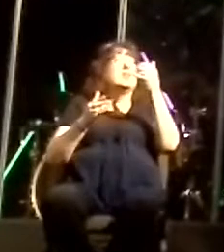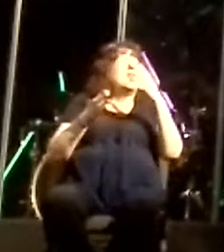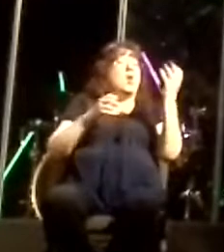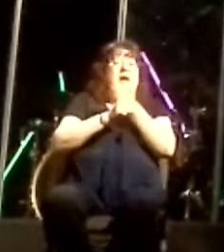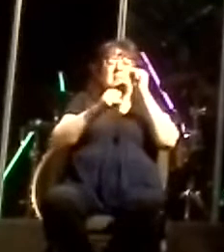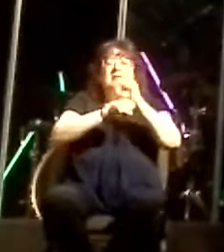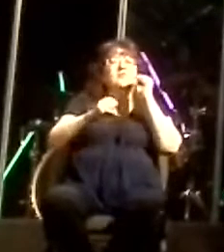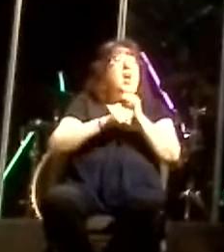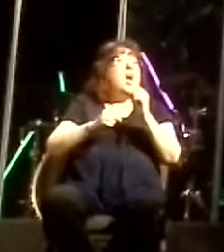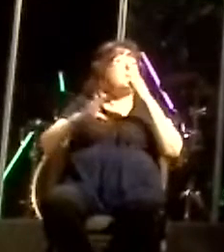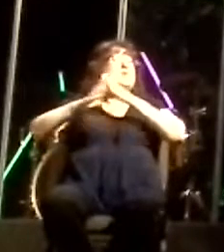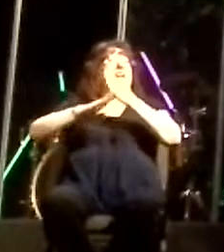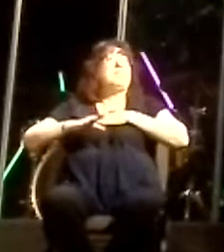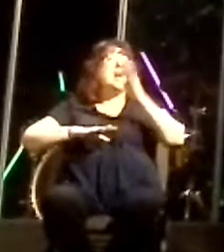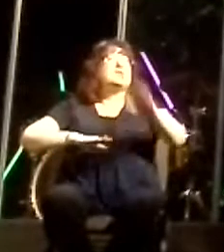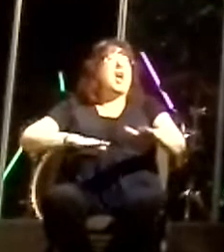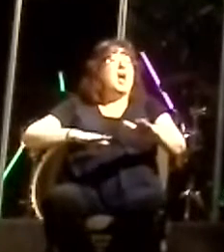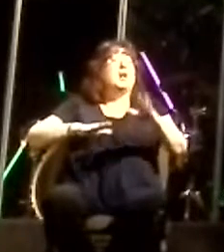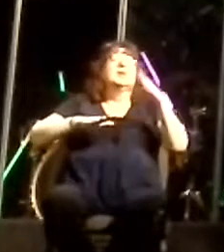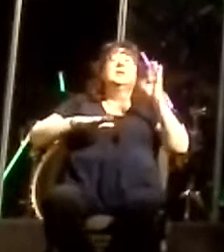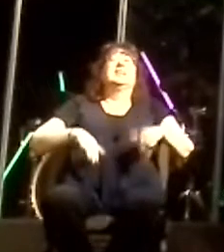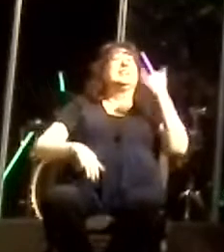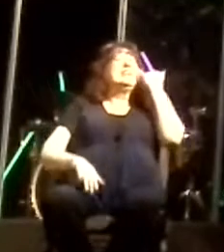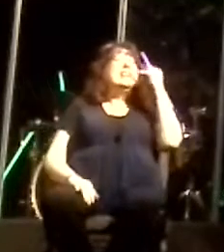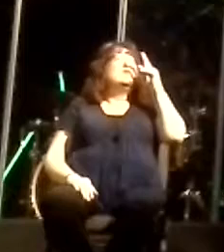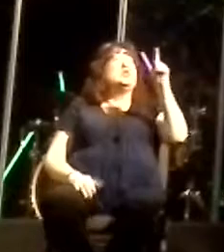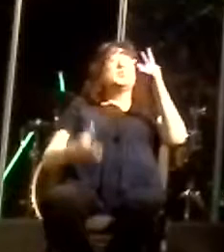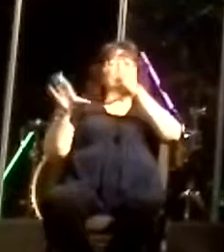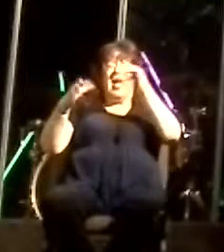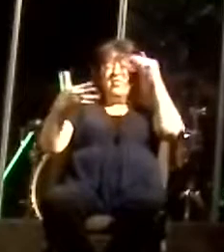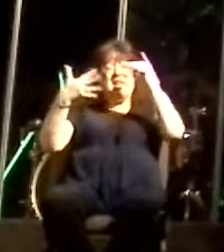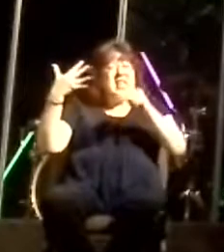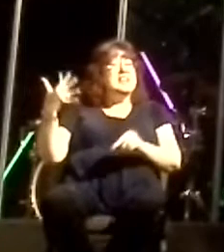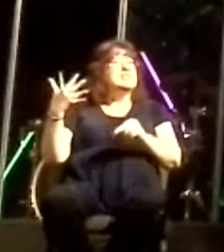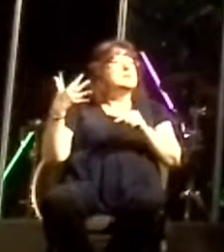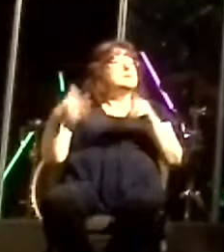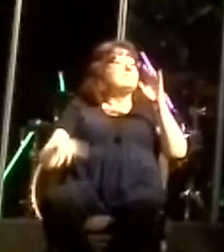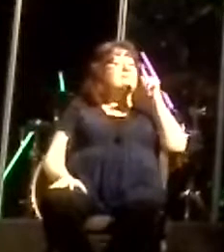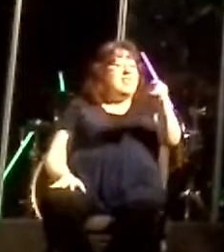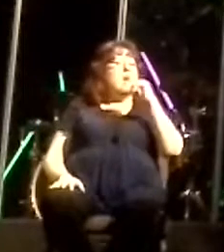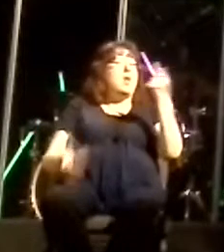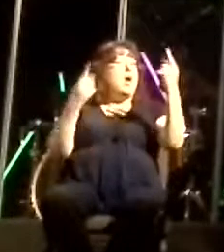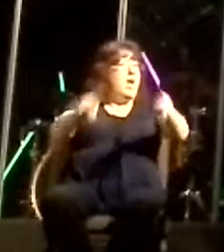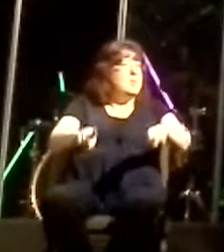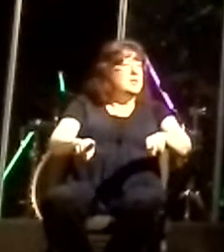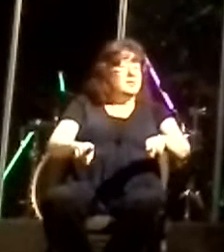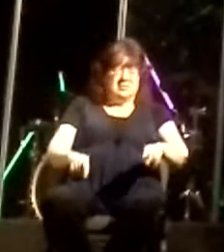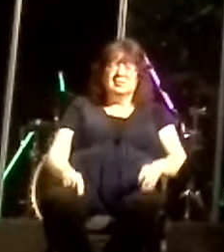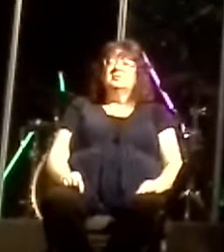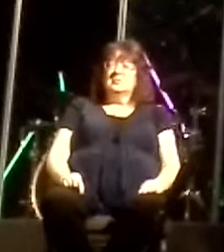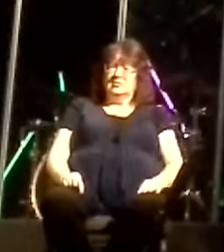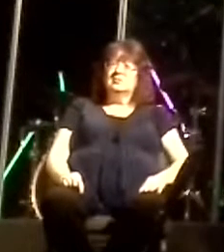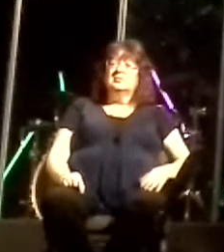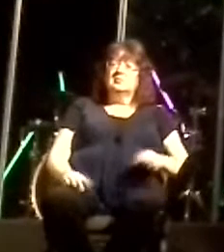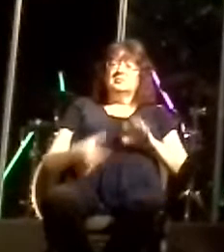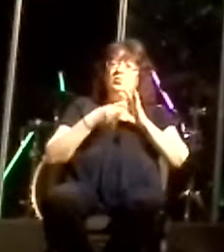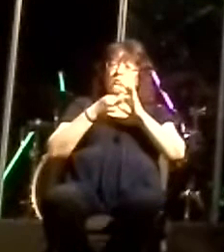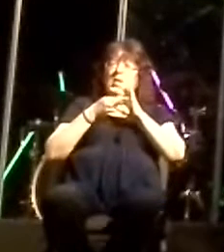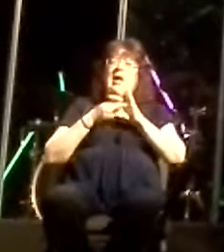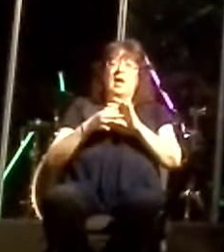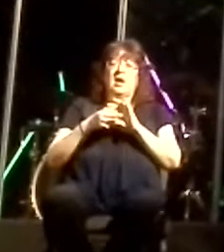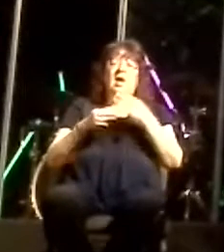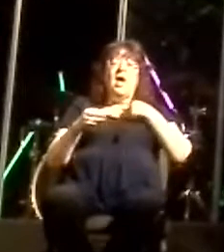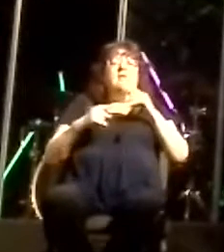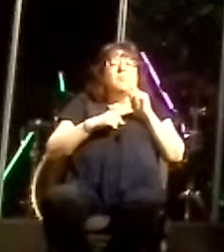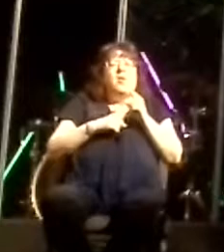the job or protected my child, oh, God, if you just would have done this, then that wouldn't have happened." Can anybody relate to that today? We've all had